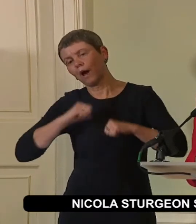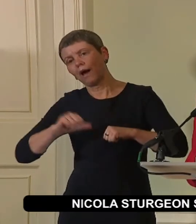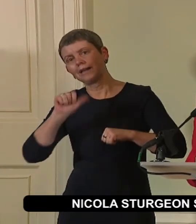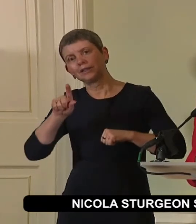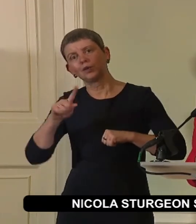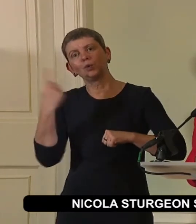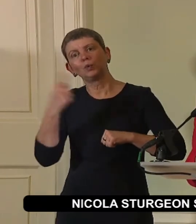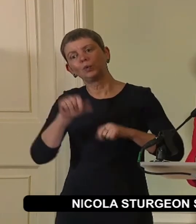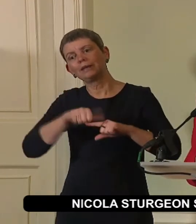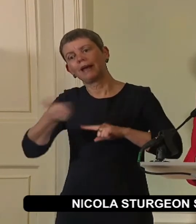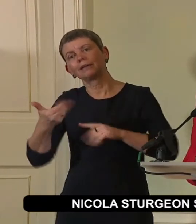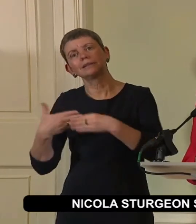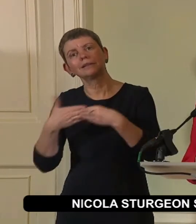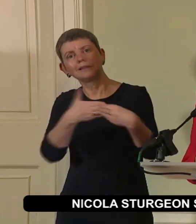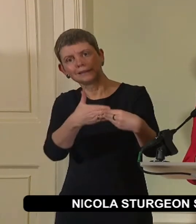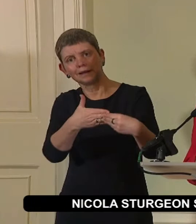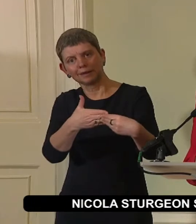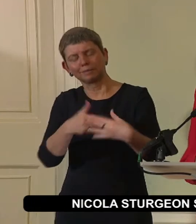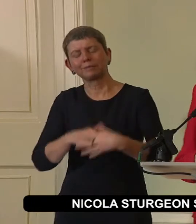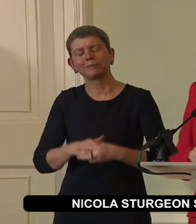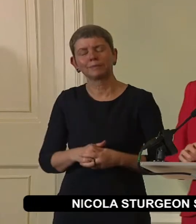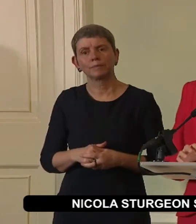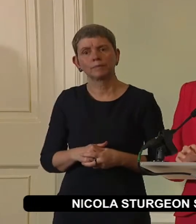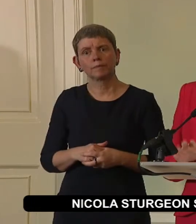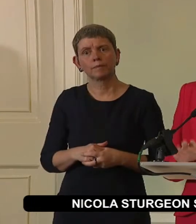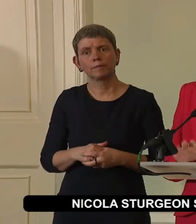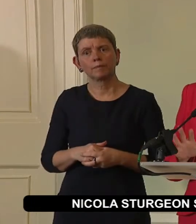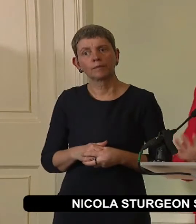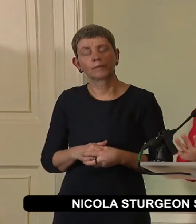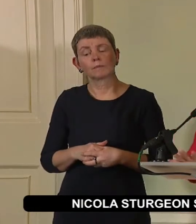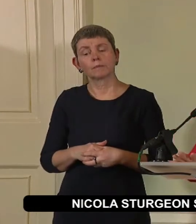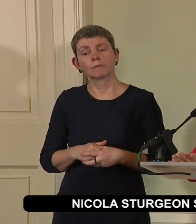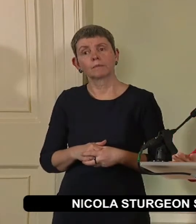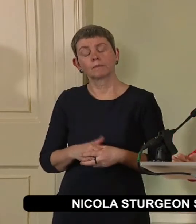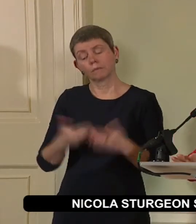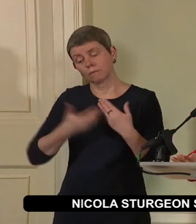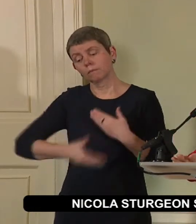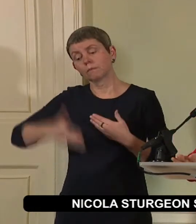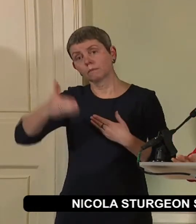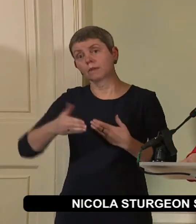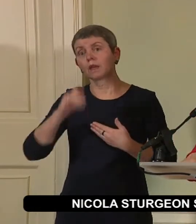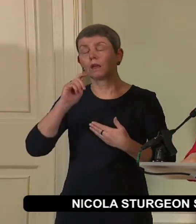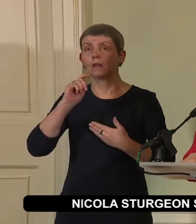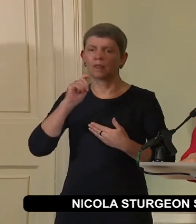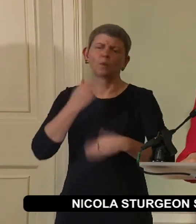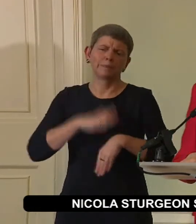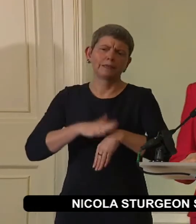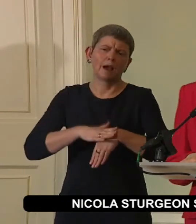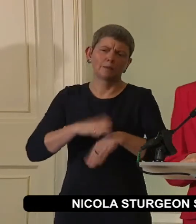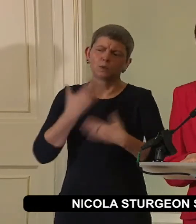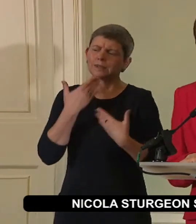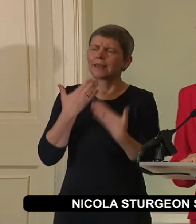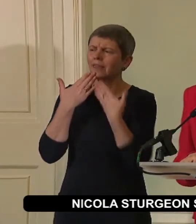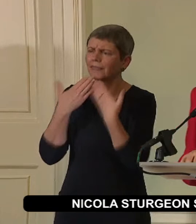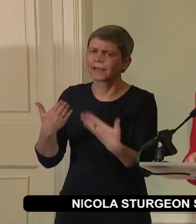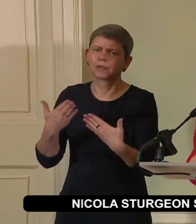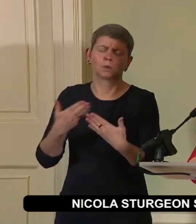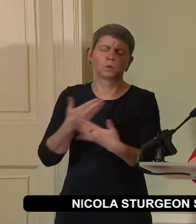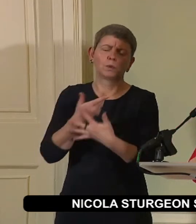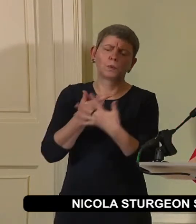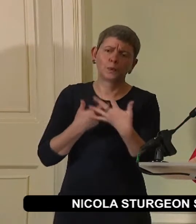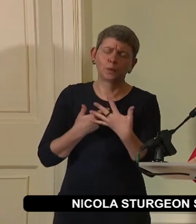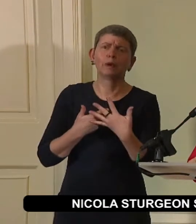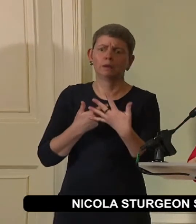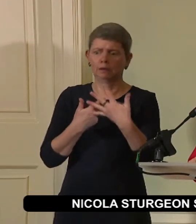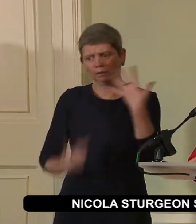the baton. There will also be time in the days to come for me to say thank you to a